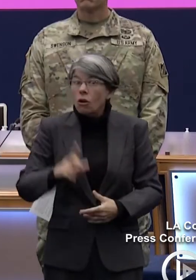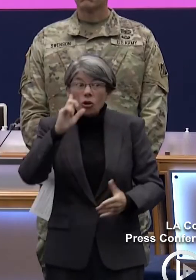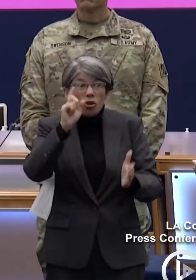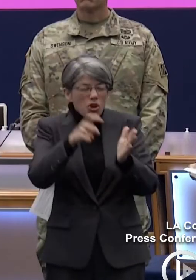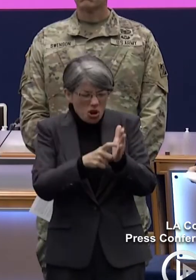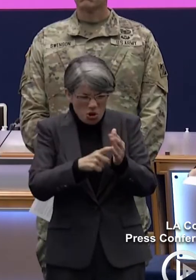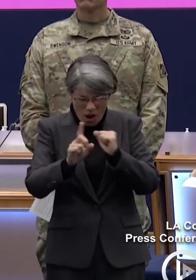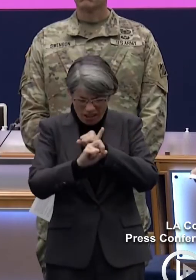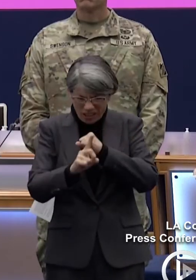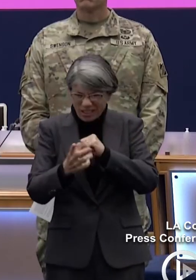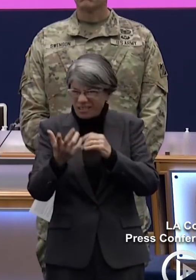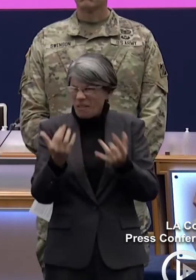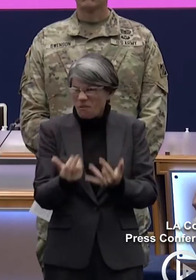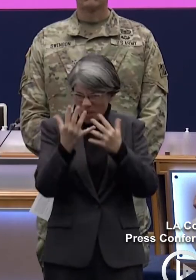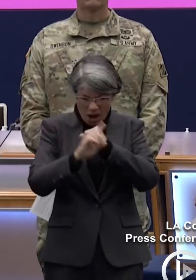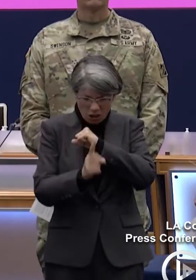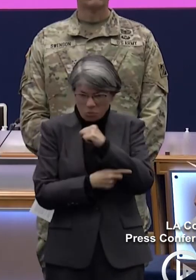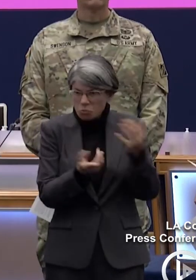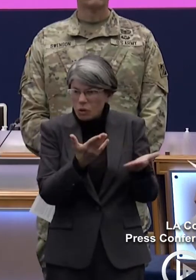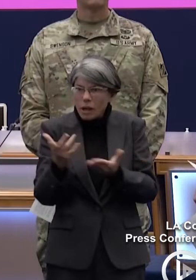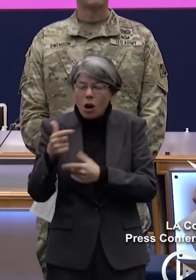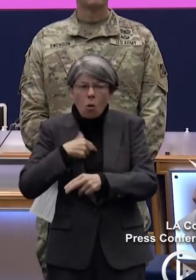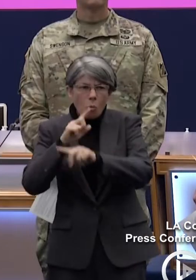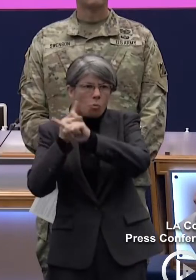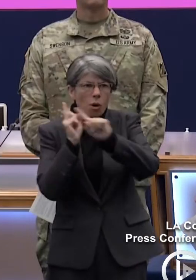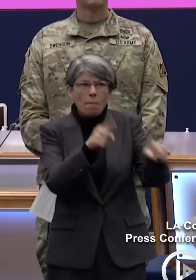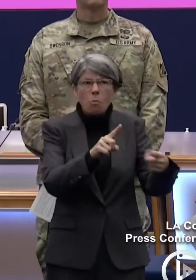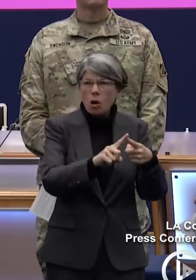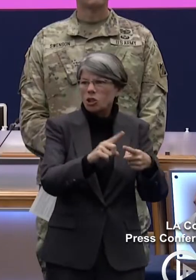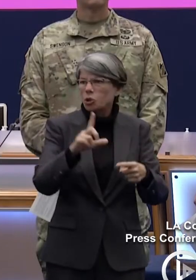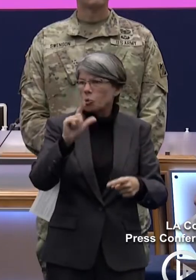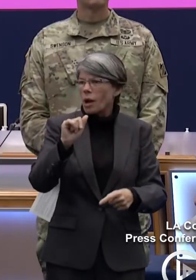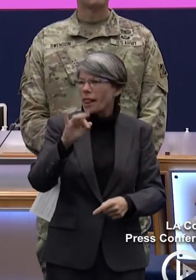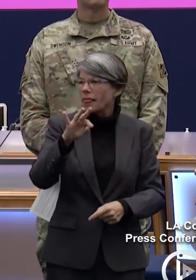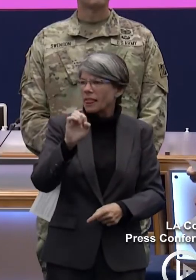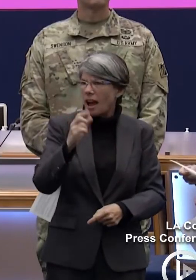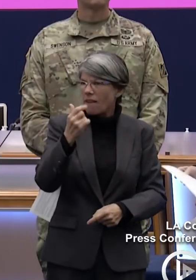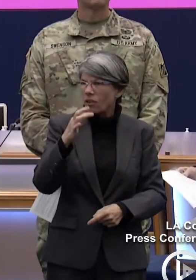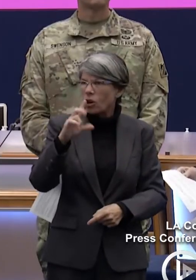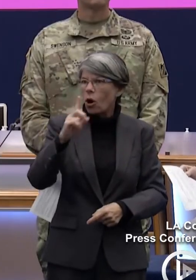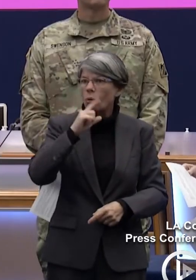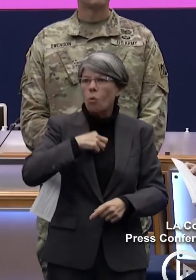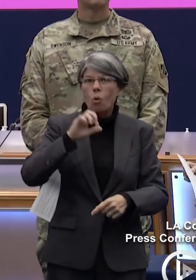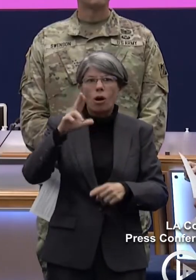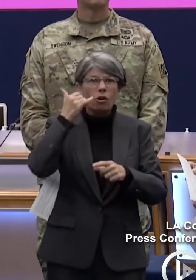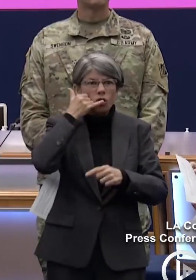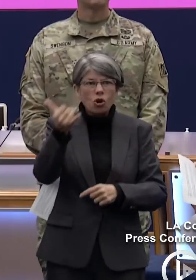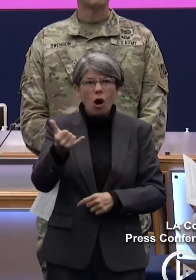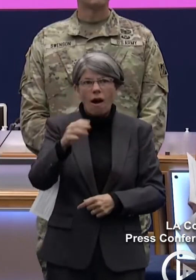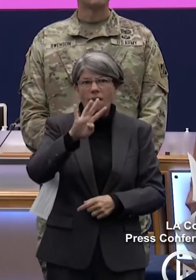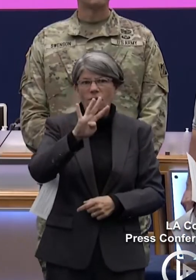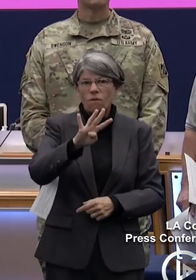fire debris on the beach, you can report it to a lifeguard, or you can call us at Los Angeles County